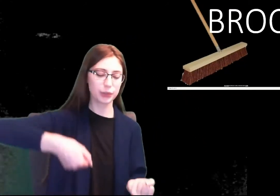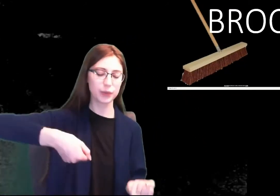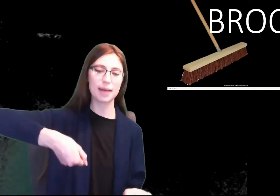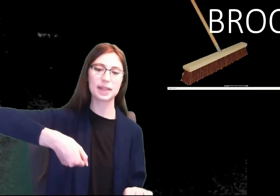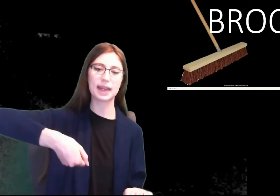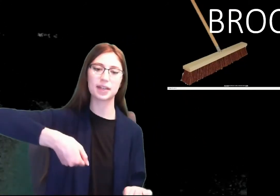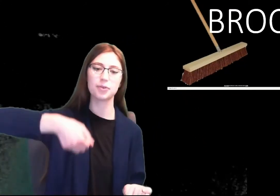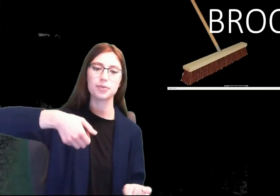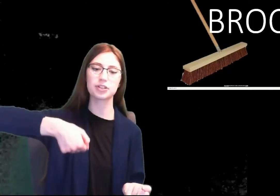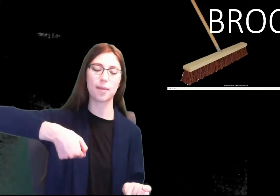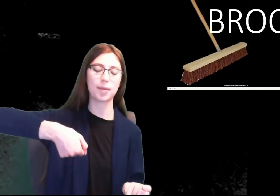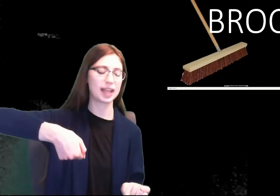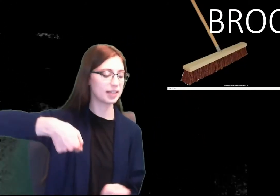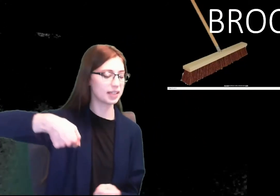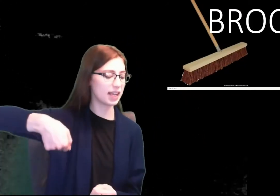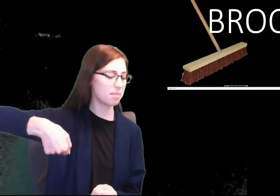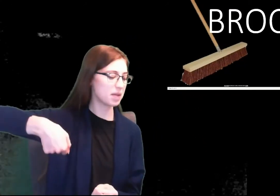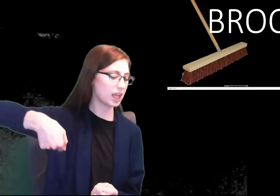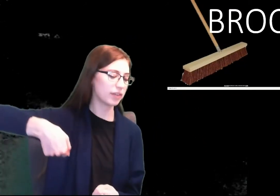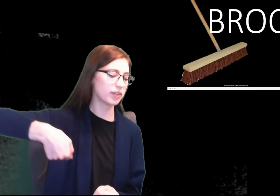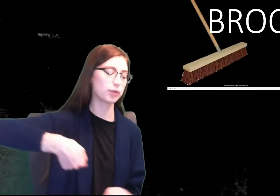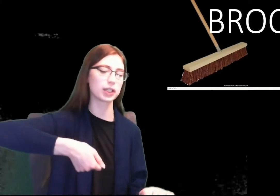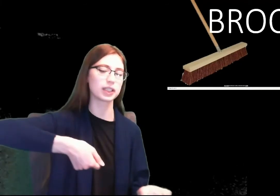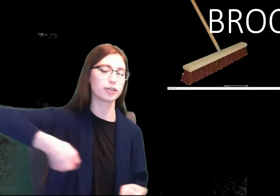grab the handle with your dominant hand on top and give the floor a little